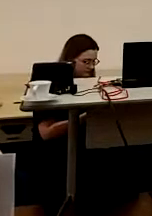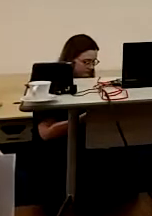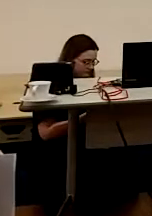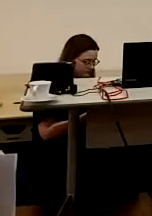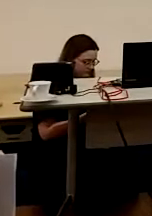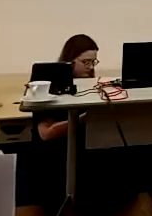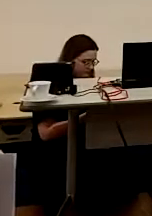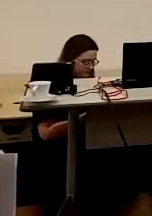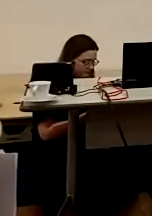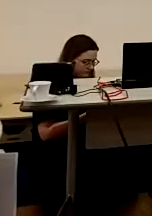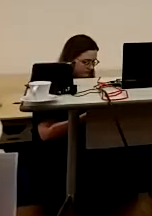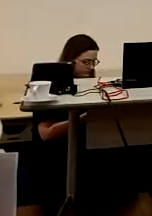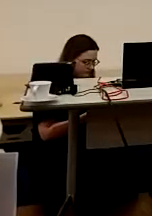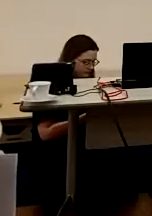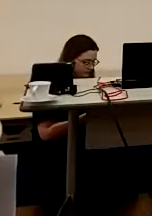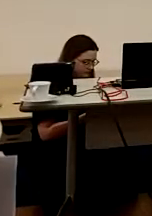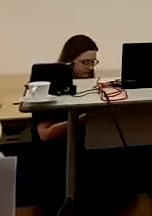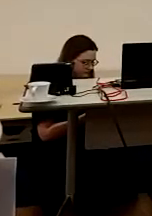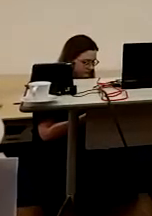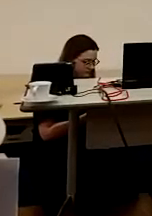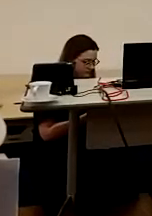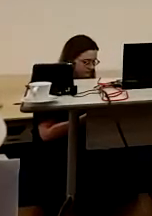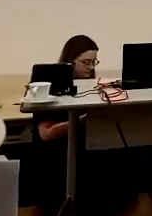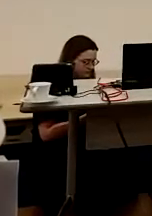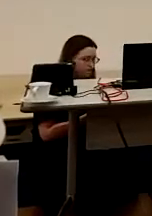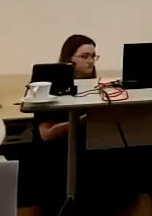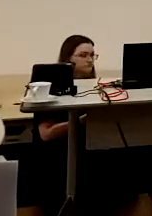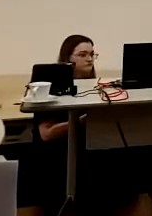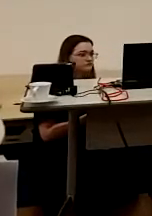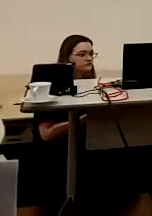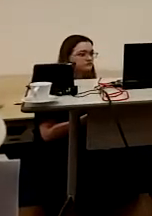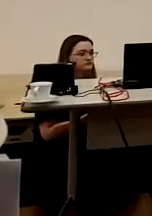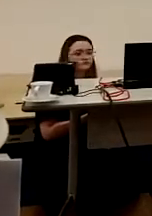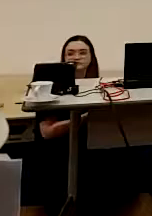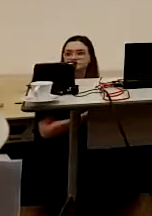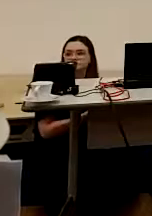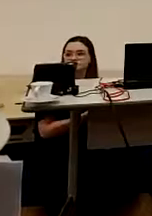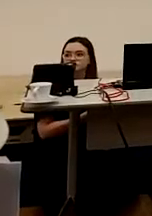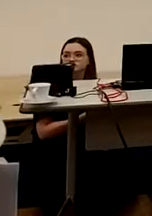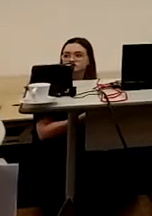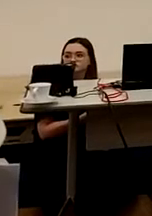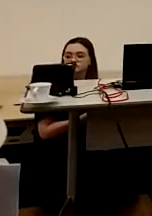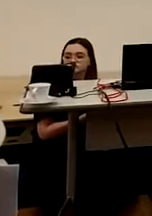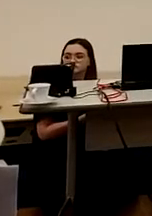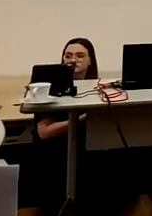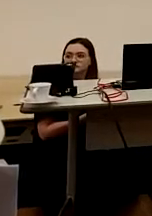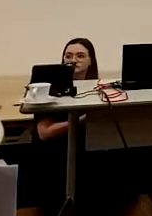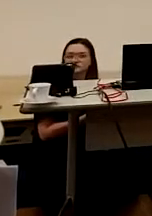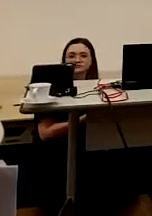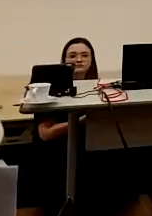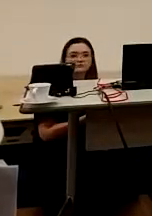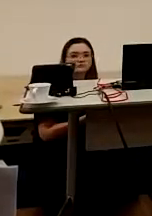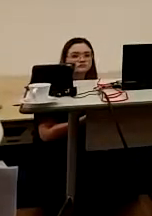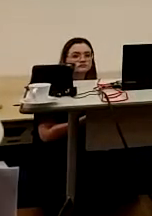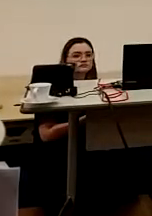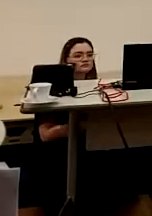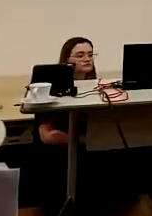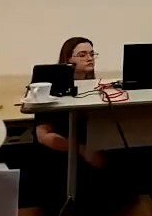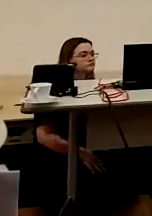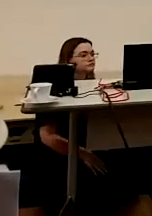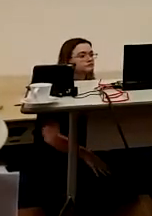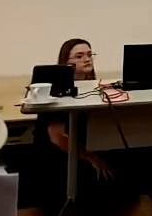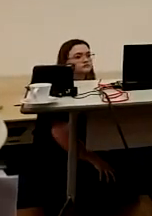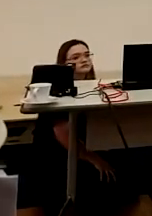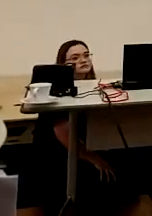and hopefully stop at the moment we're fighting the same battles separately, and hopefully we can come together as a cohesive